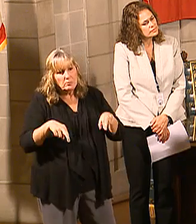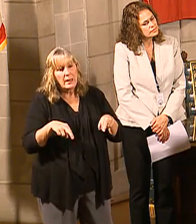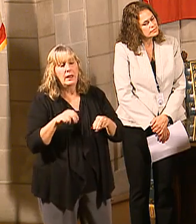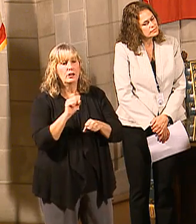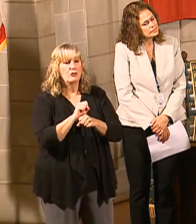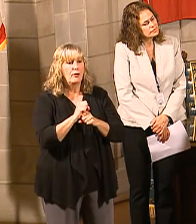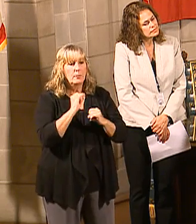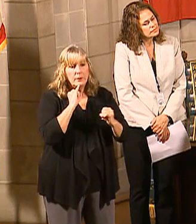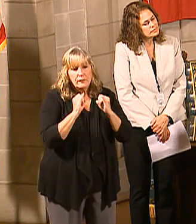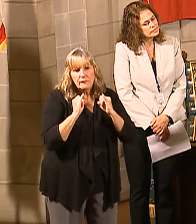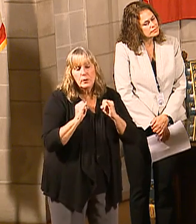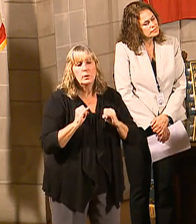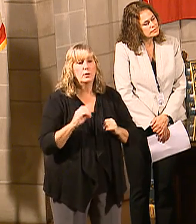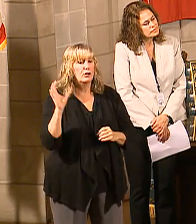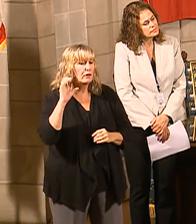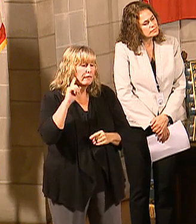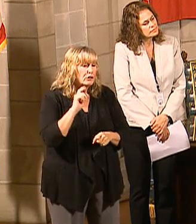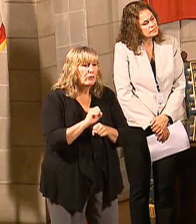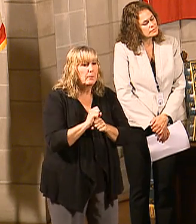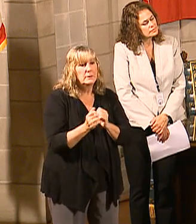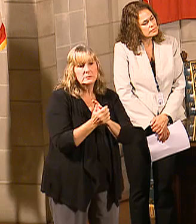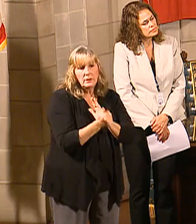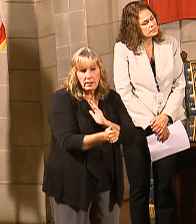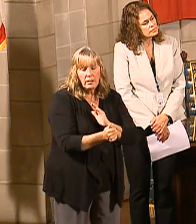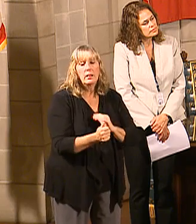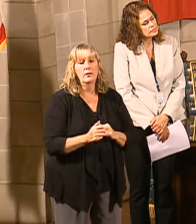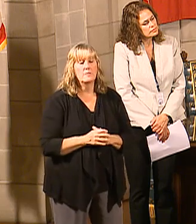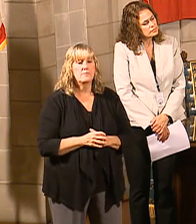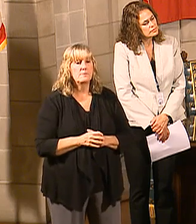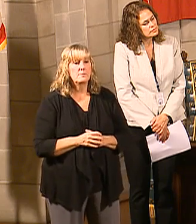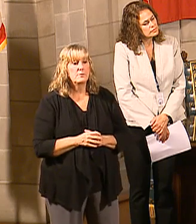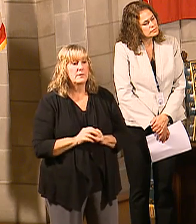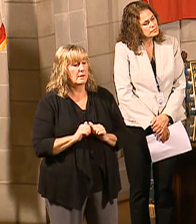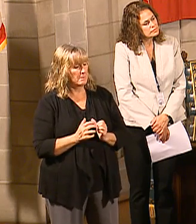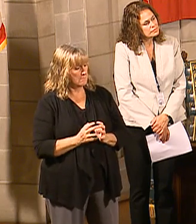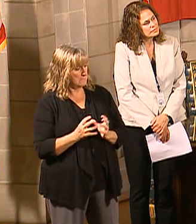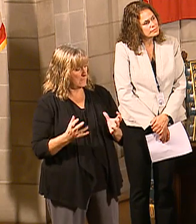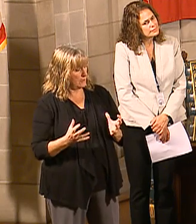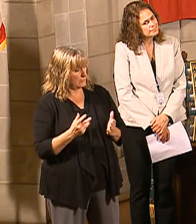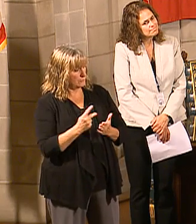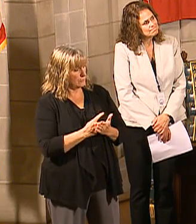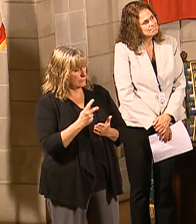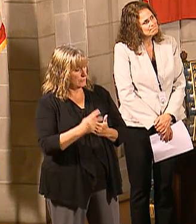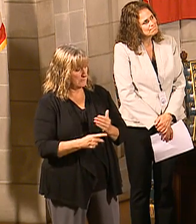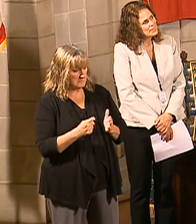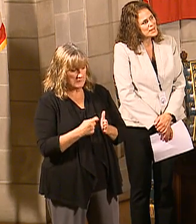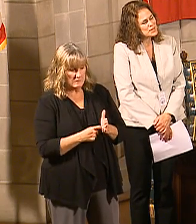those kind of job looking for job skills, to be able to do that. As far as how much the program costs,